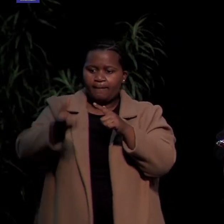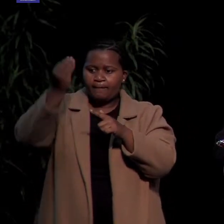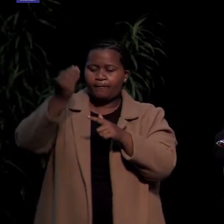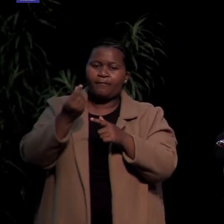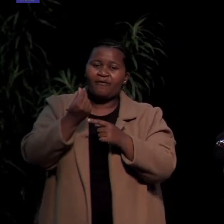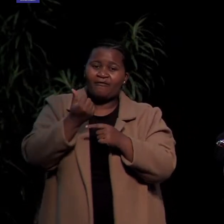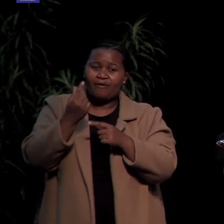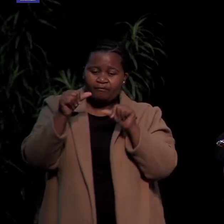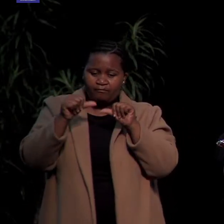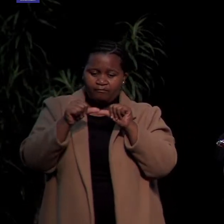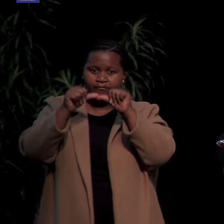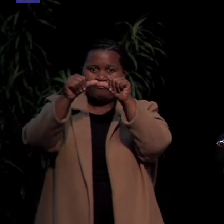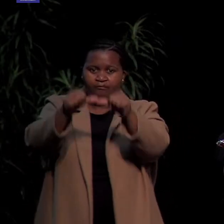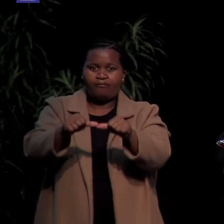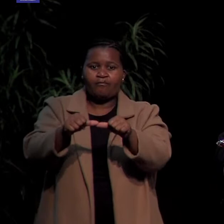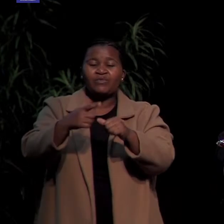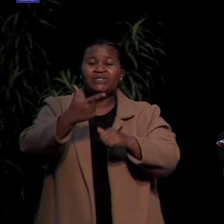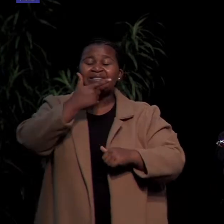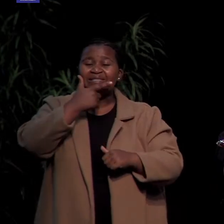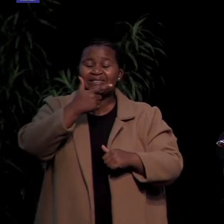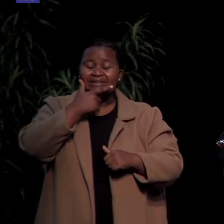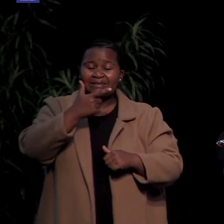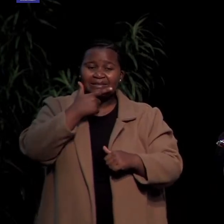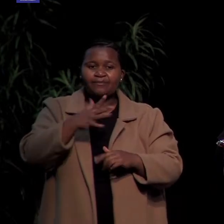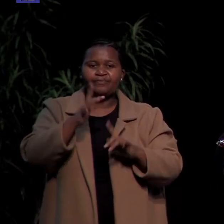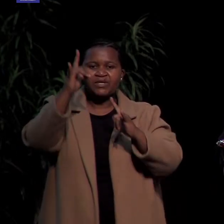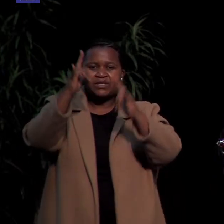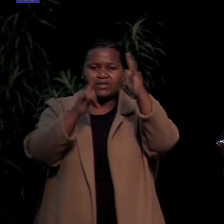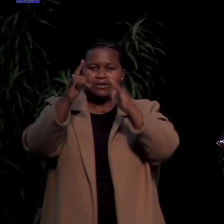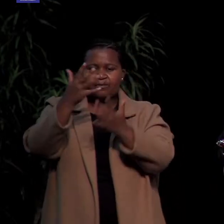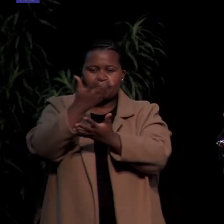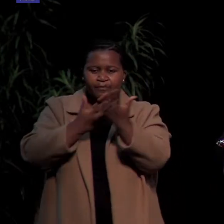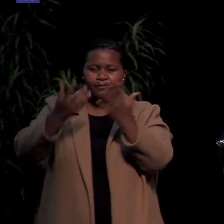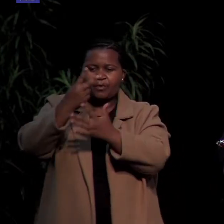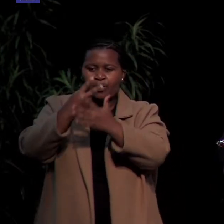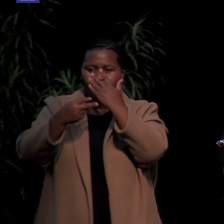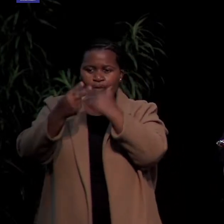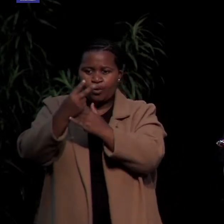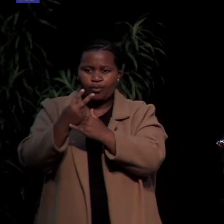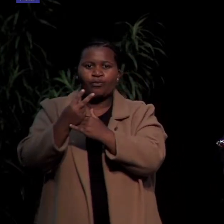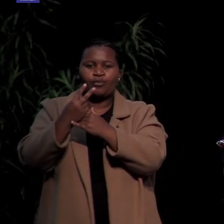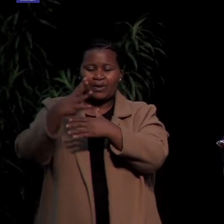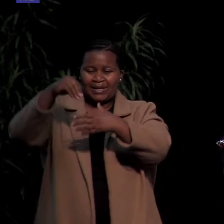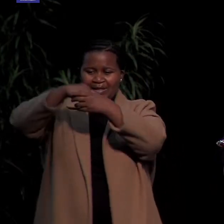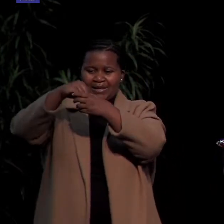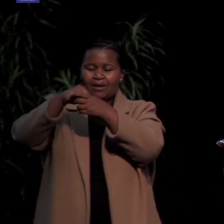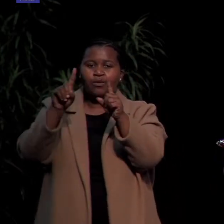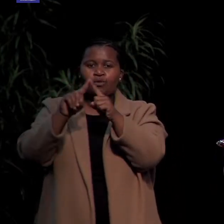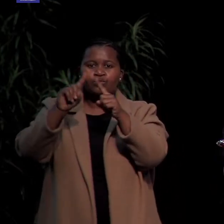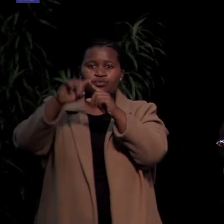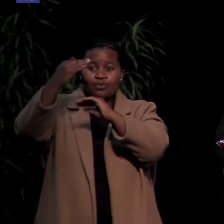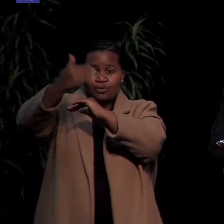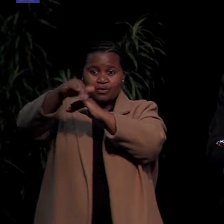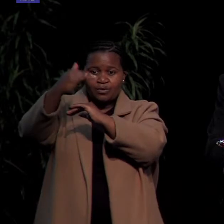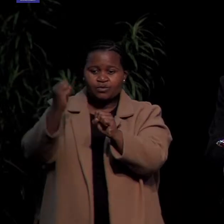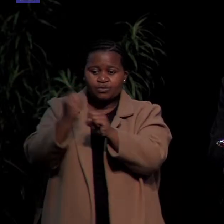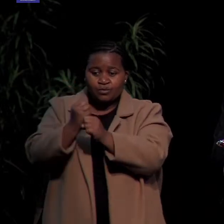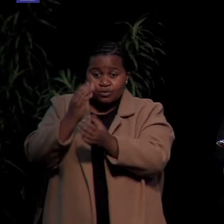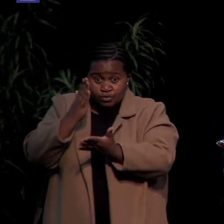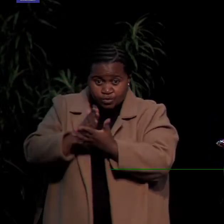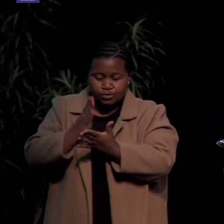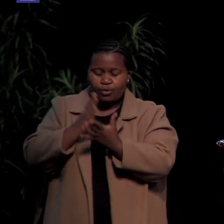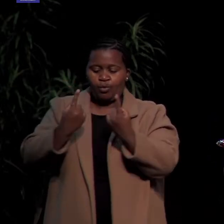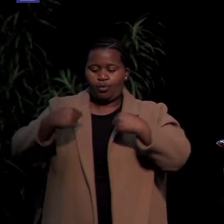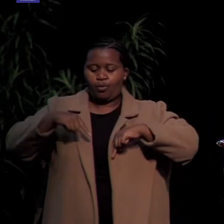can sustain it up until December. The city is engaging both internally and externally to ensure that